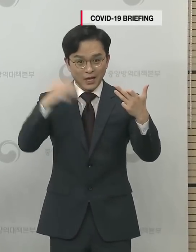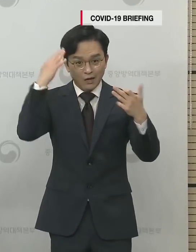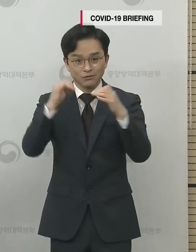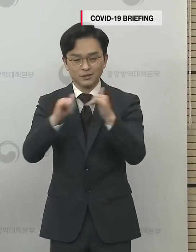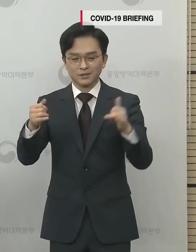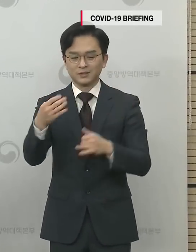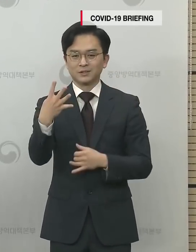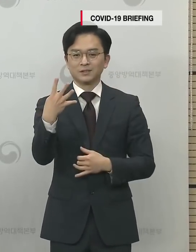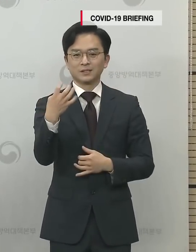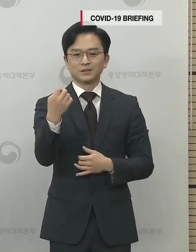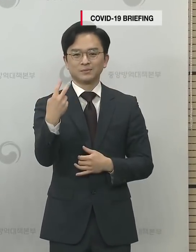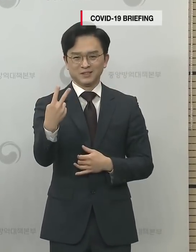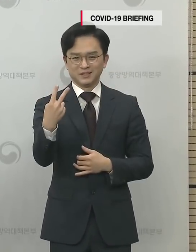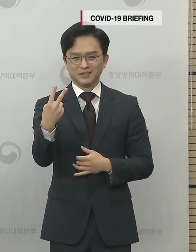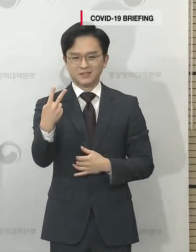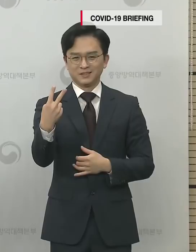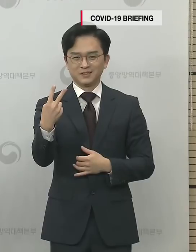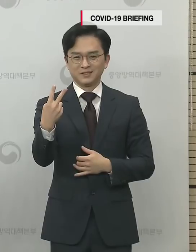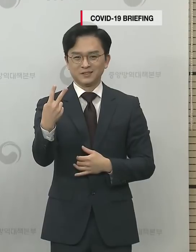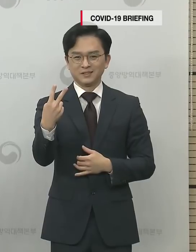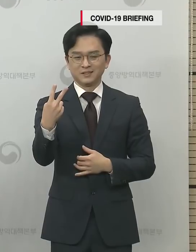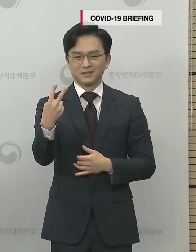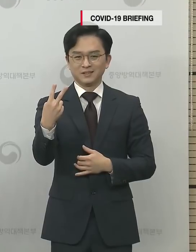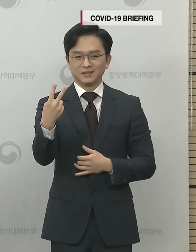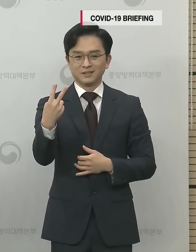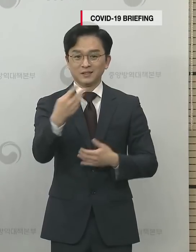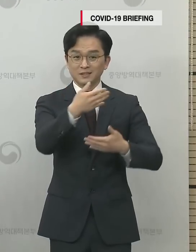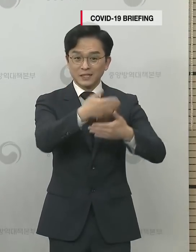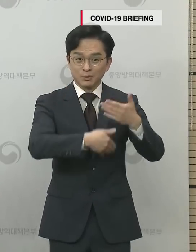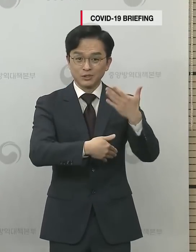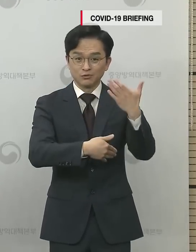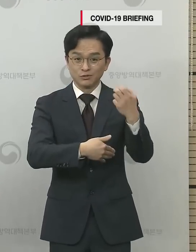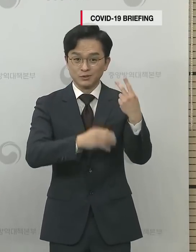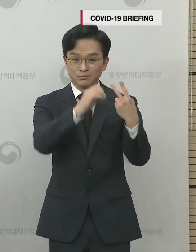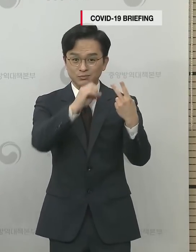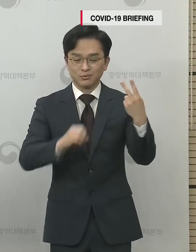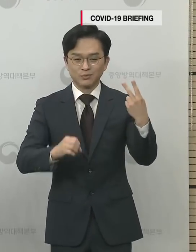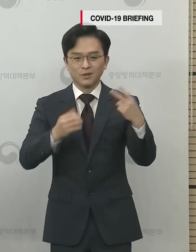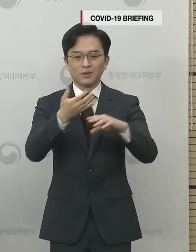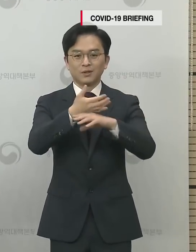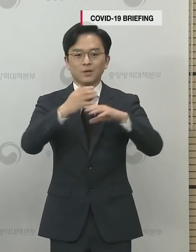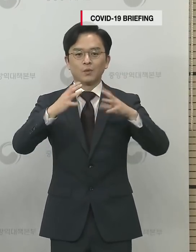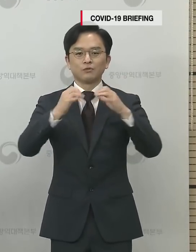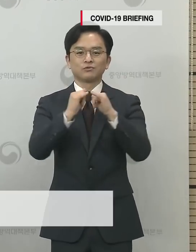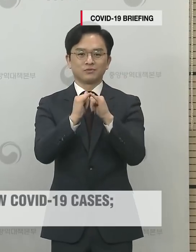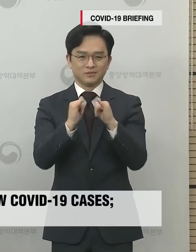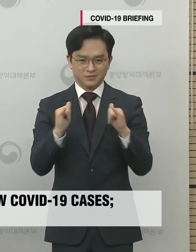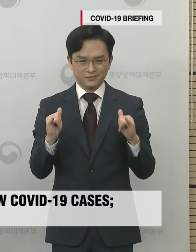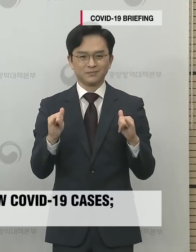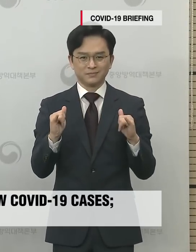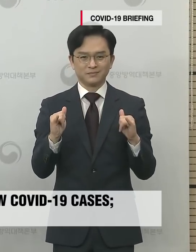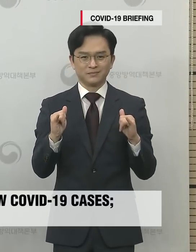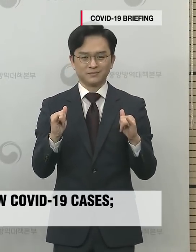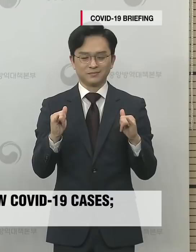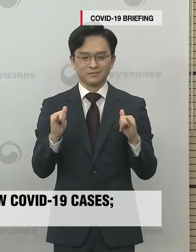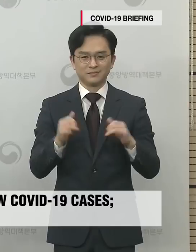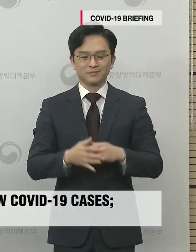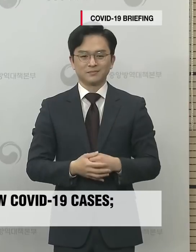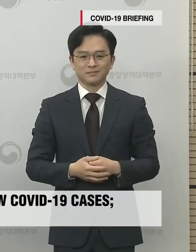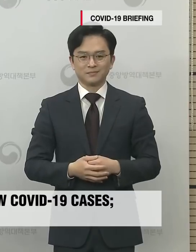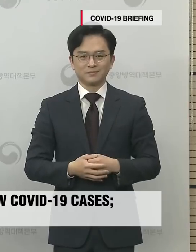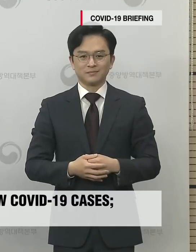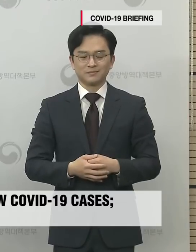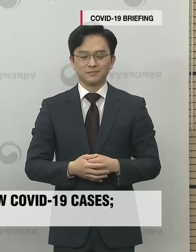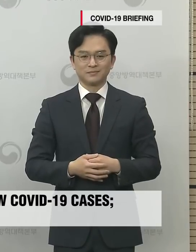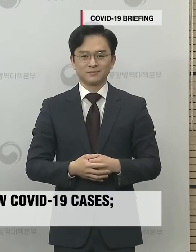from abroad. There are 42 foreigners, meaning that 92% of them were